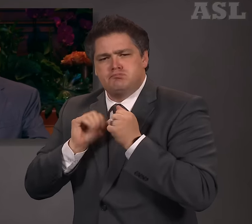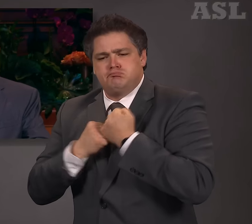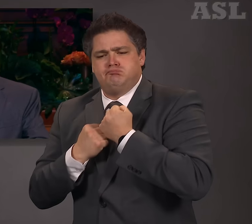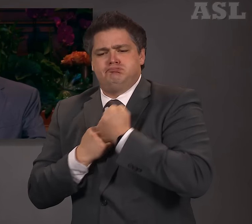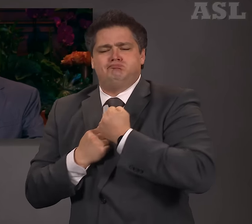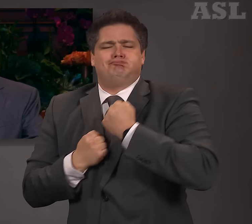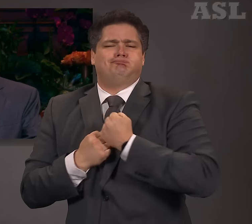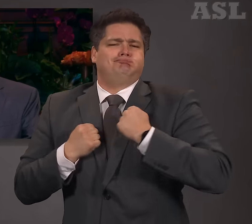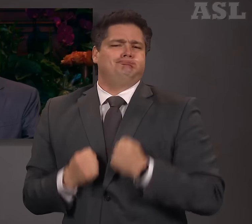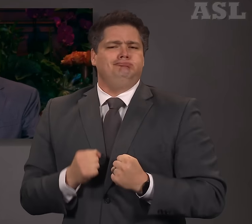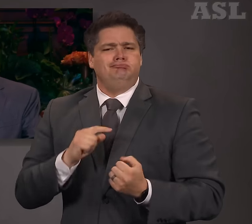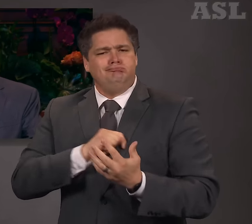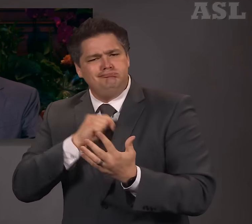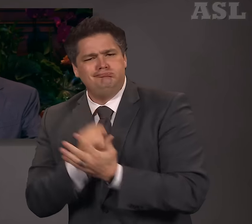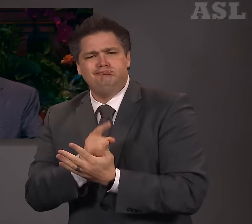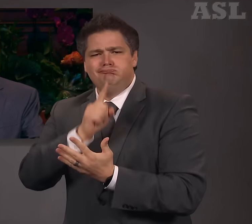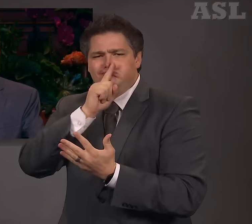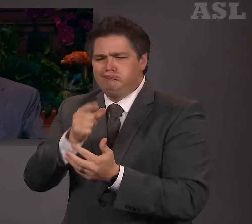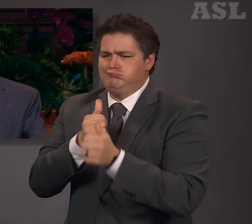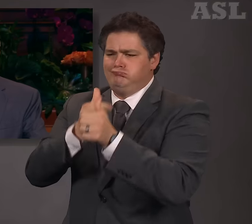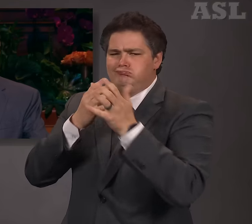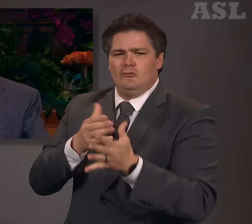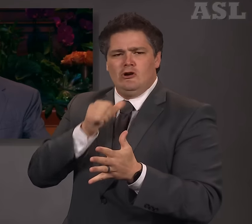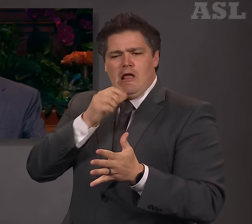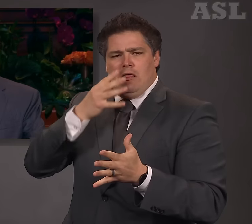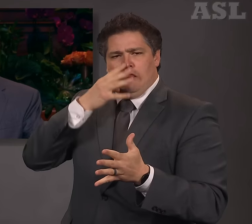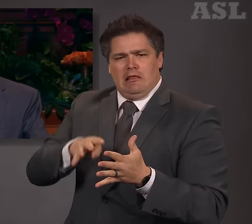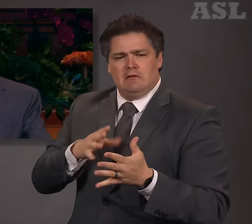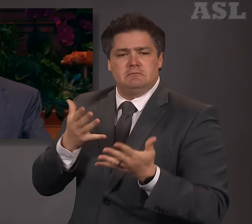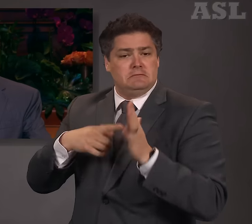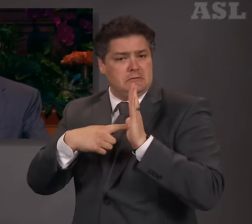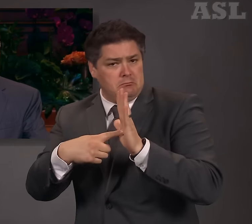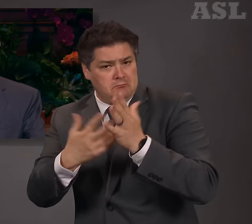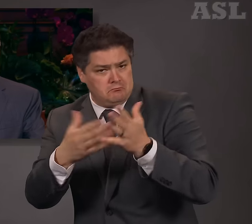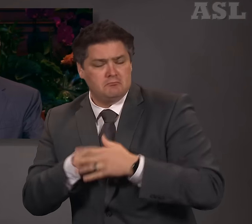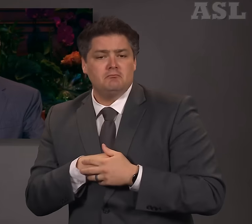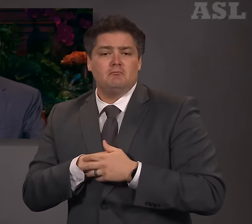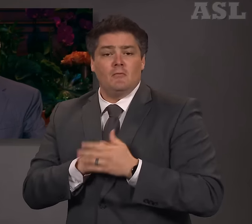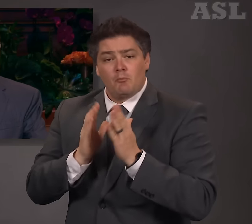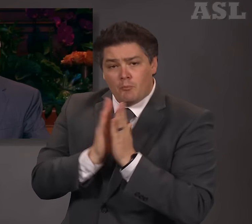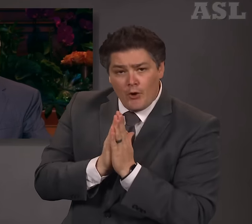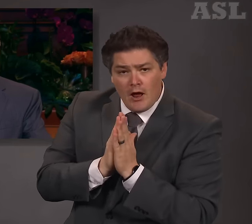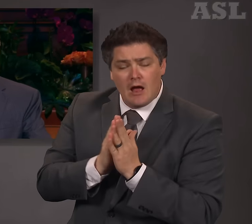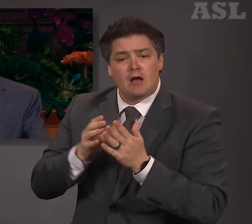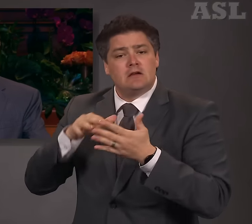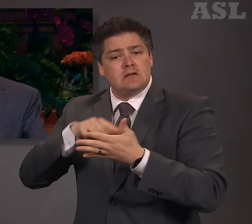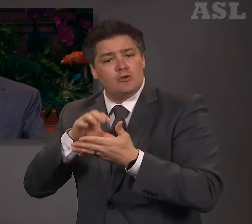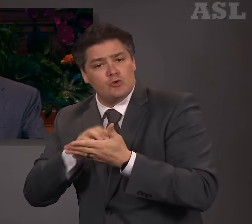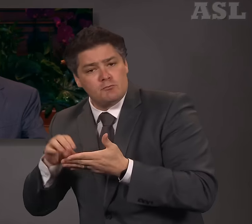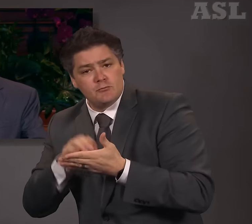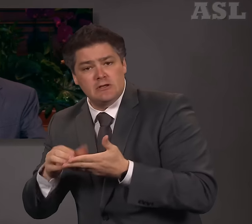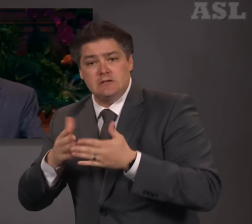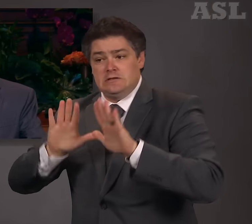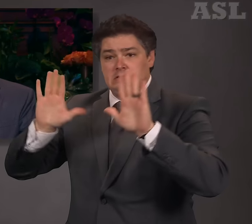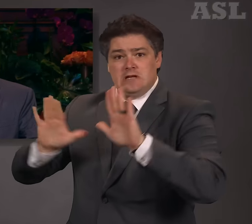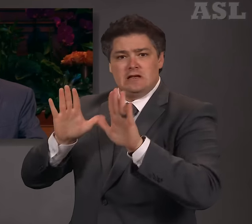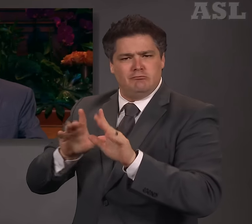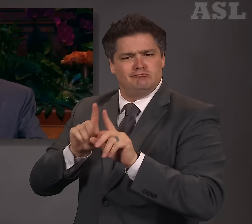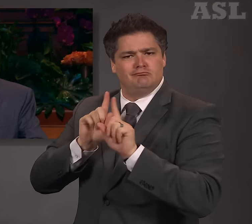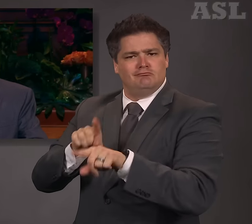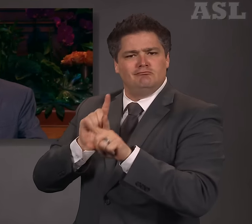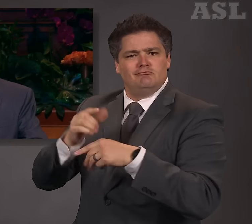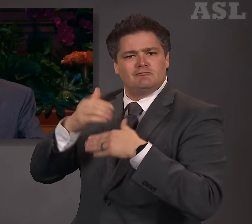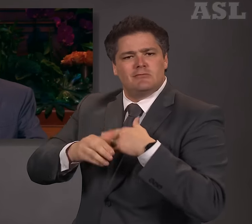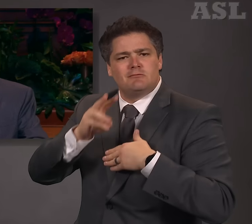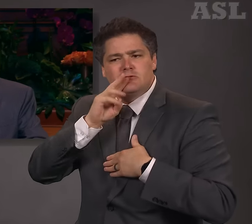scriptures, Sabbath observance, partaking of the sacrament, repentance, ministering, and worship in the house of the